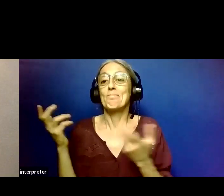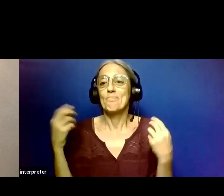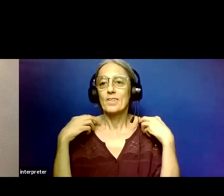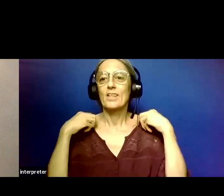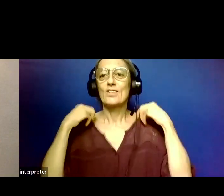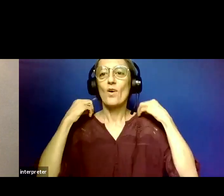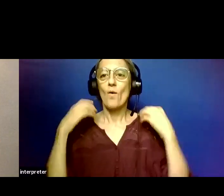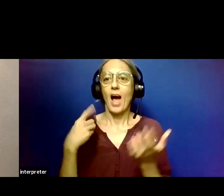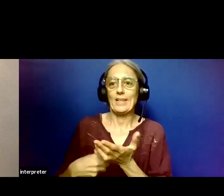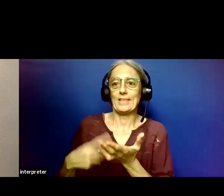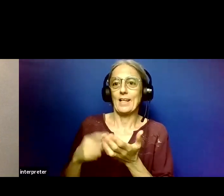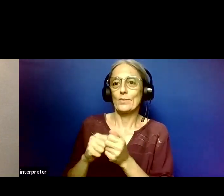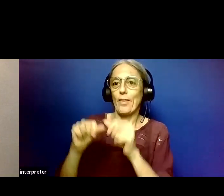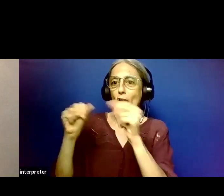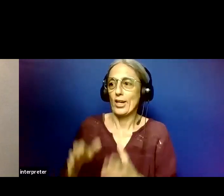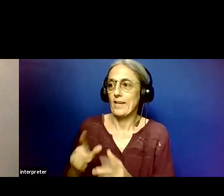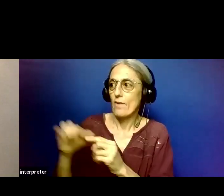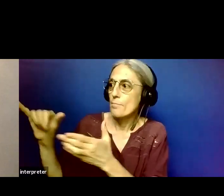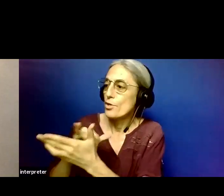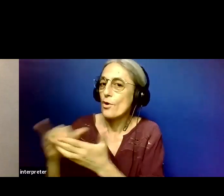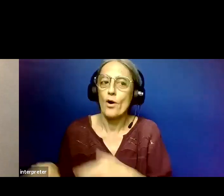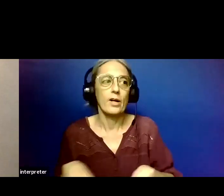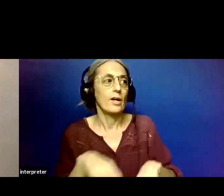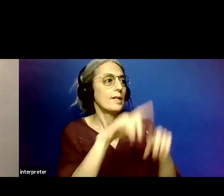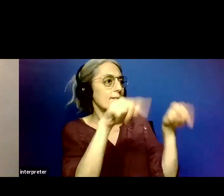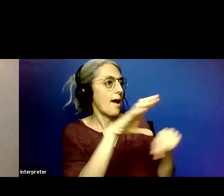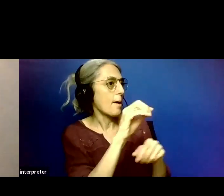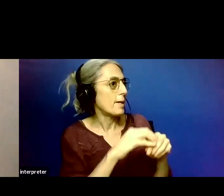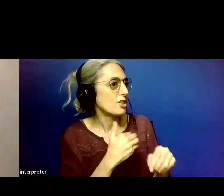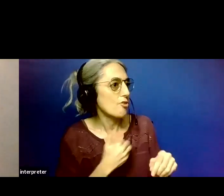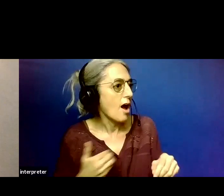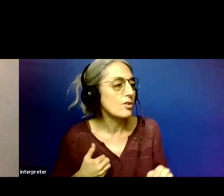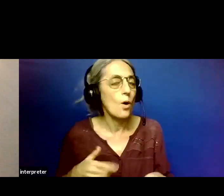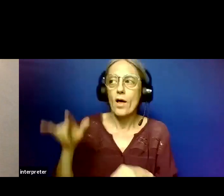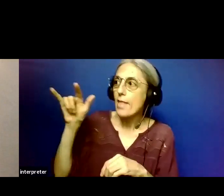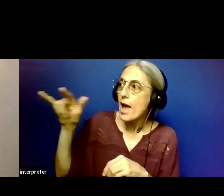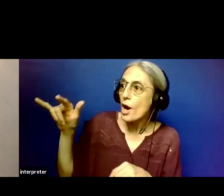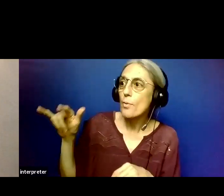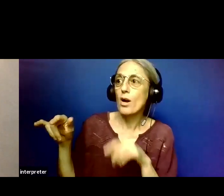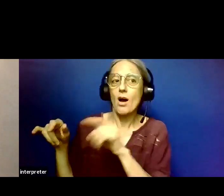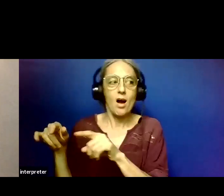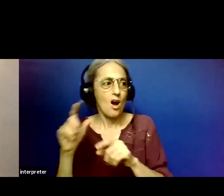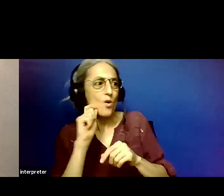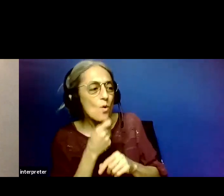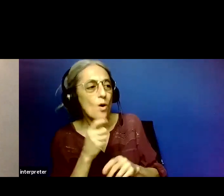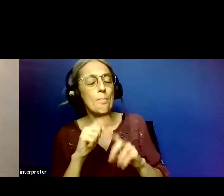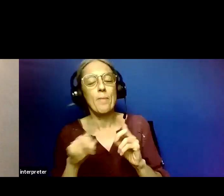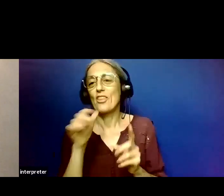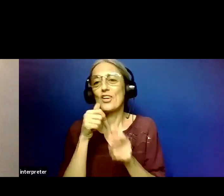signage company from Toronto and the head of the airport who really thought they were cool because they weren't ADA compliant.